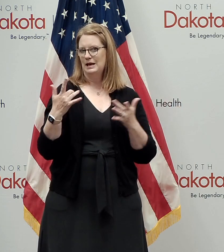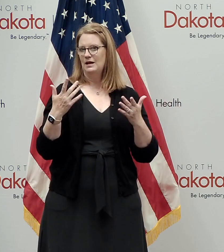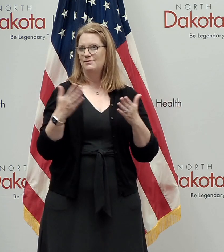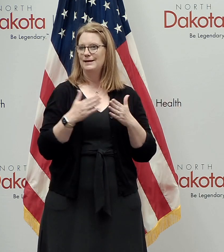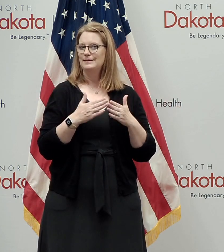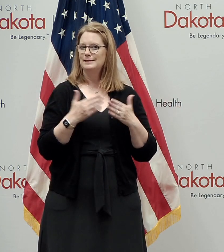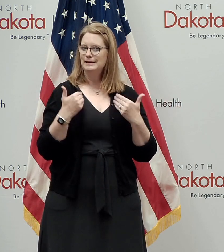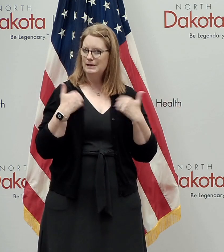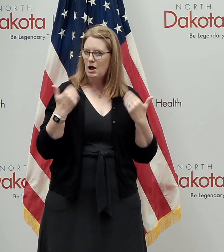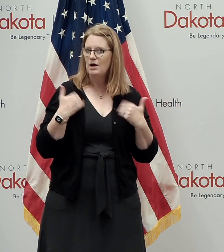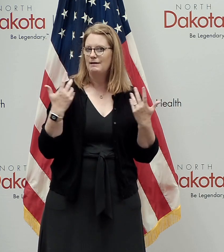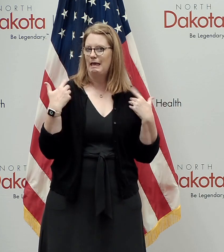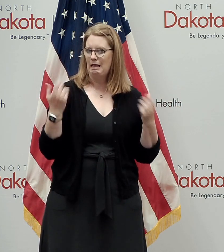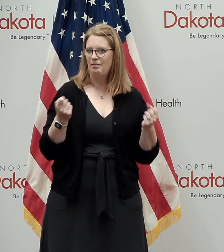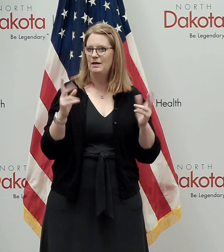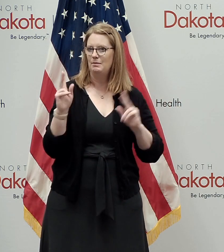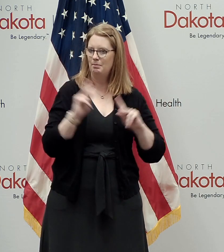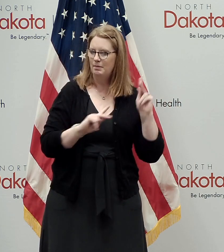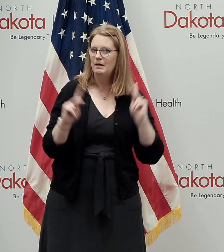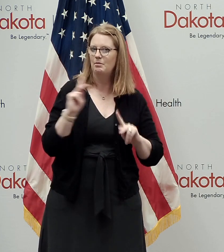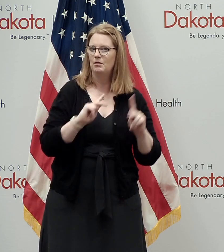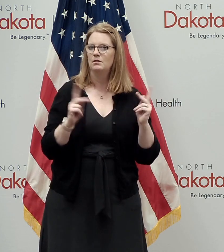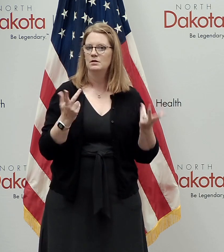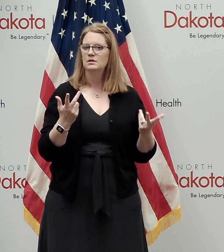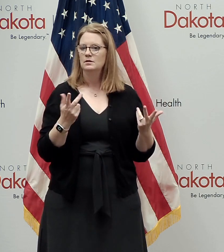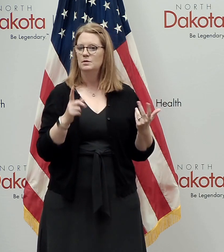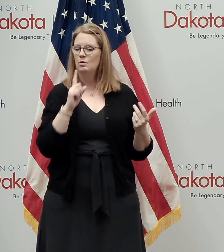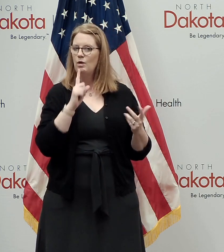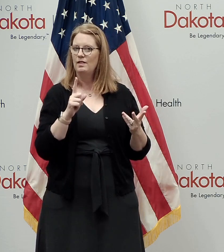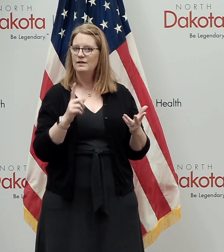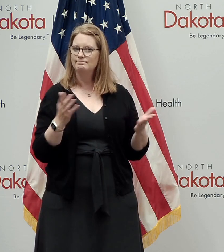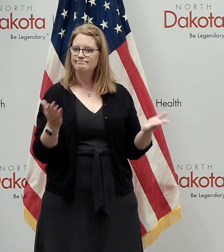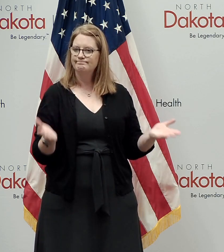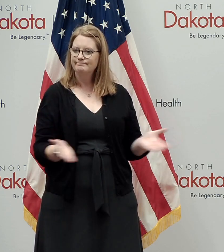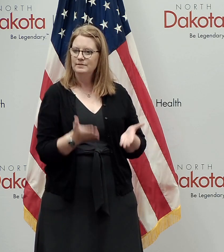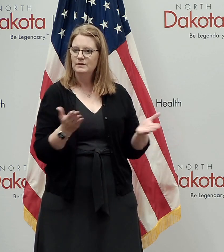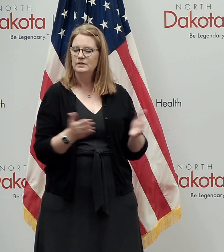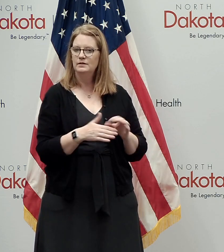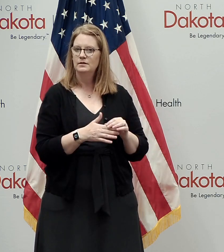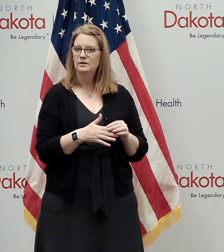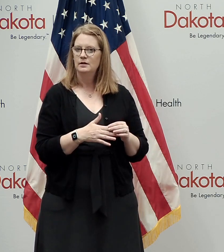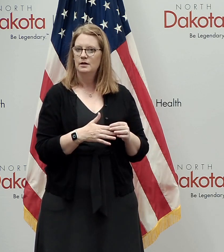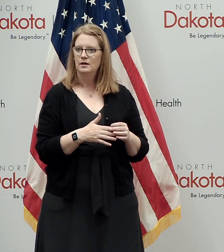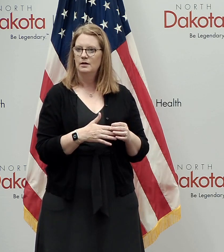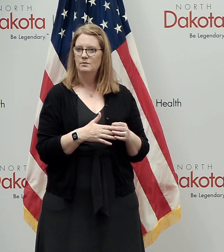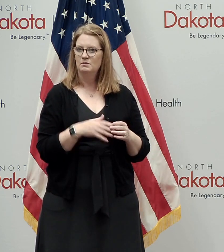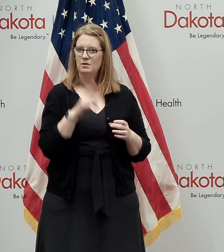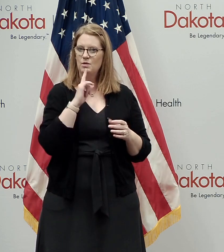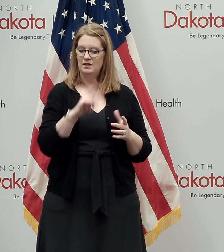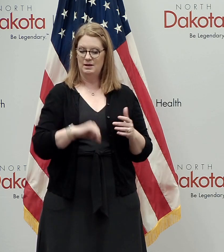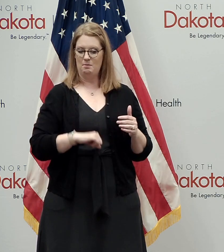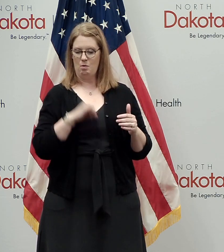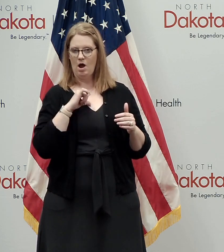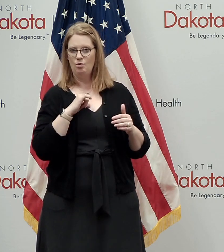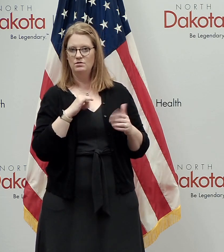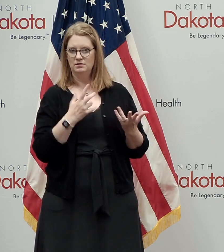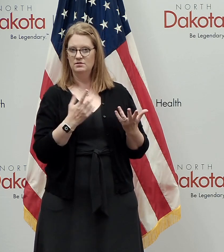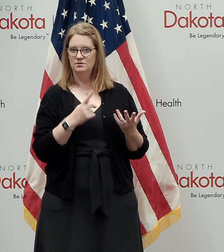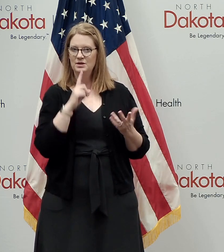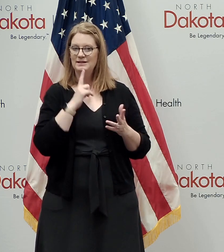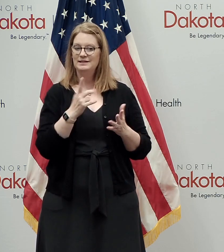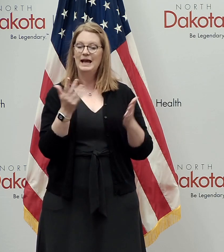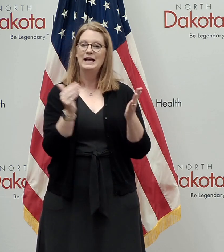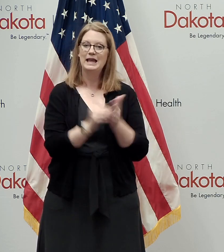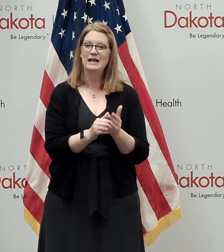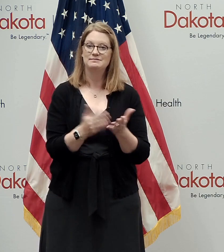population, and they're trying to protect other people. And that's what we call on them to, you know, like she said, she's very proud of them, how they did before. We're asking them again to take this,